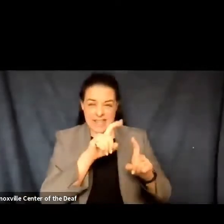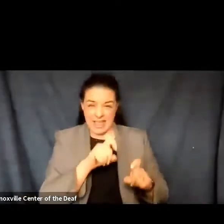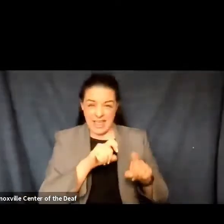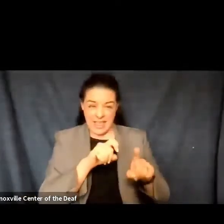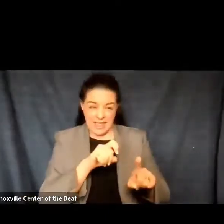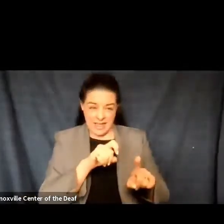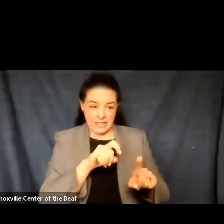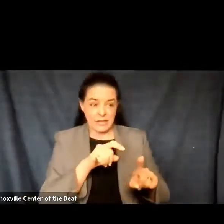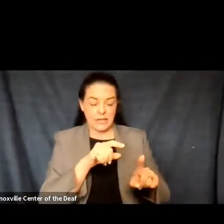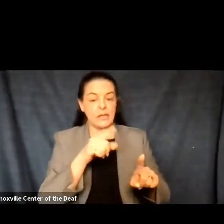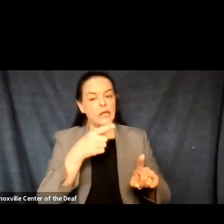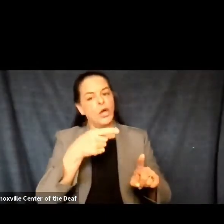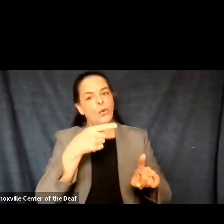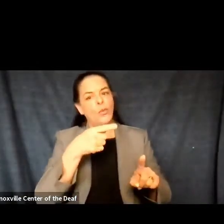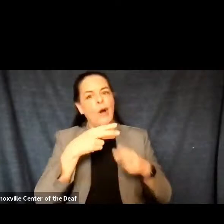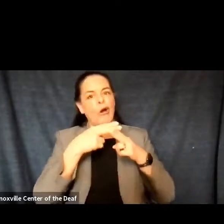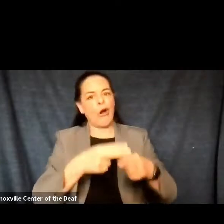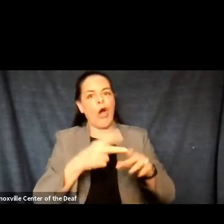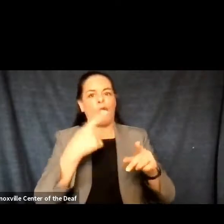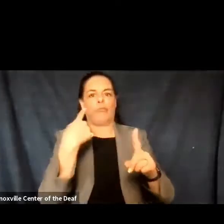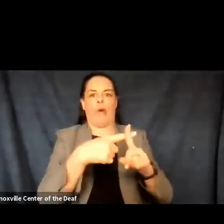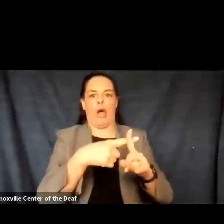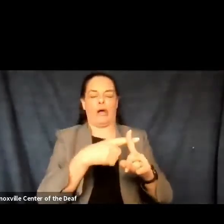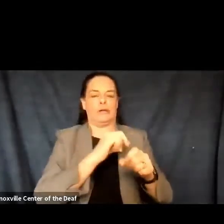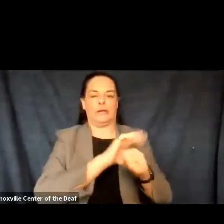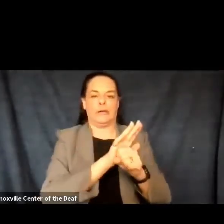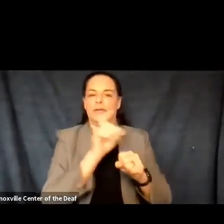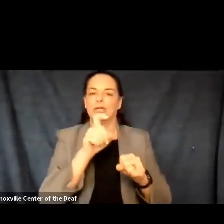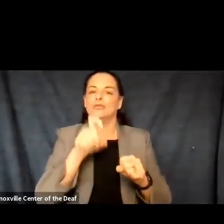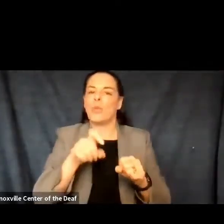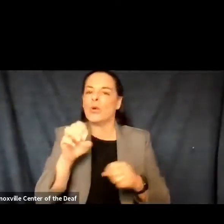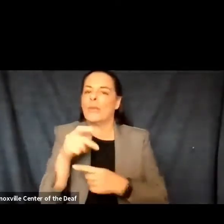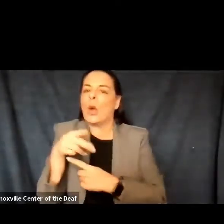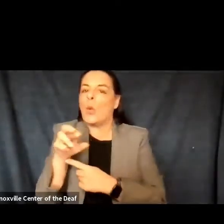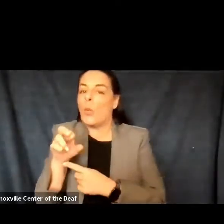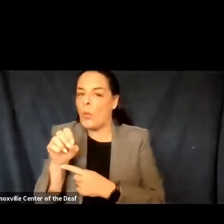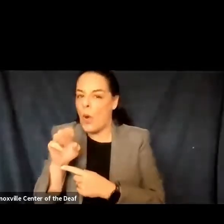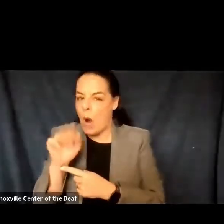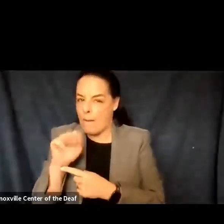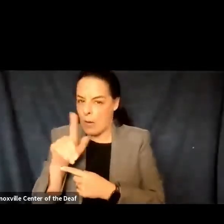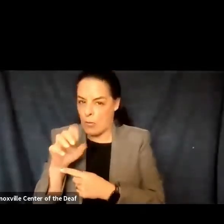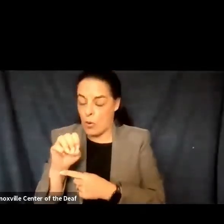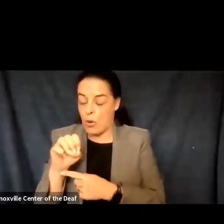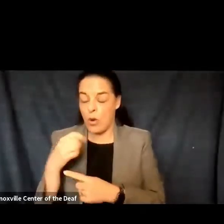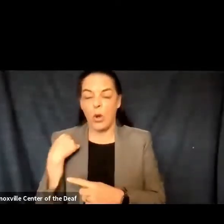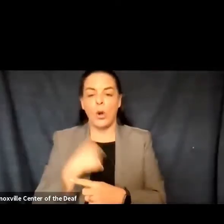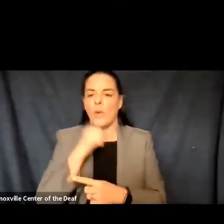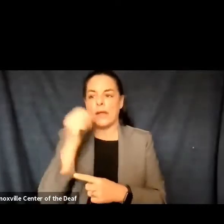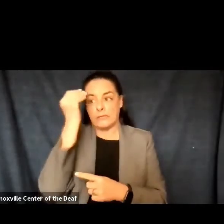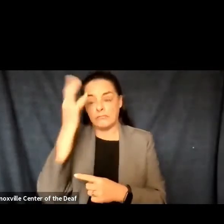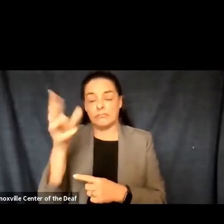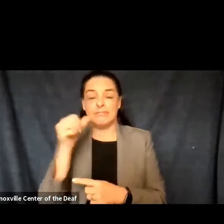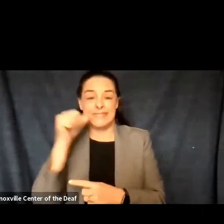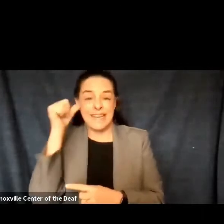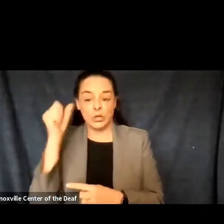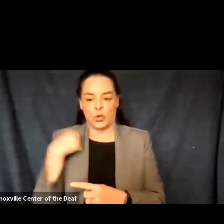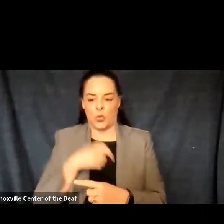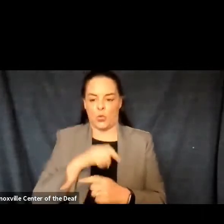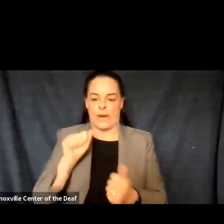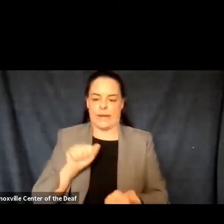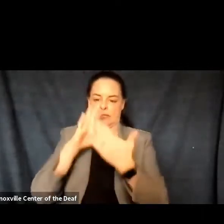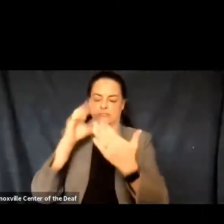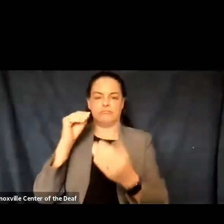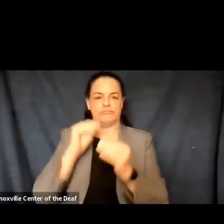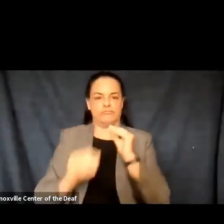have been coded as probables. We refrained from reporting the numbers yesterday so that this issue could be corrected and addressed